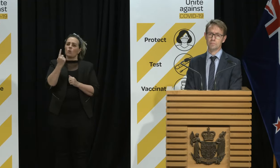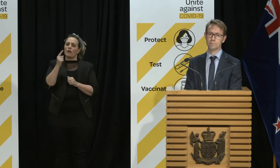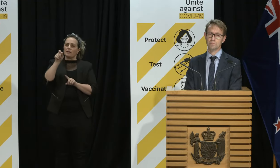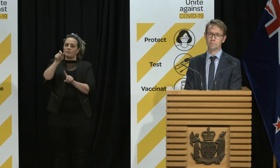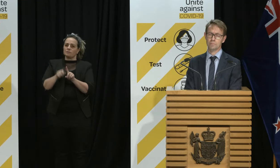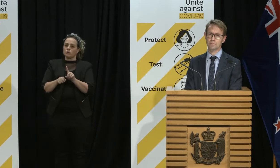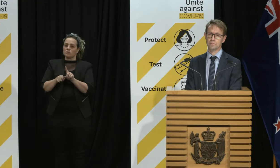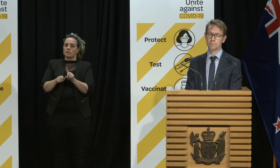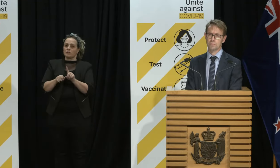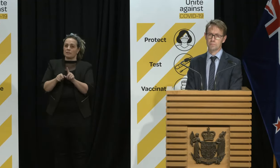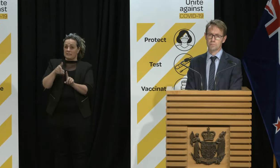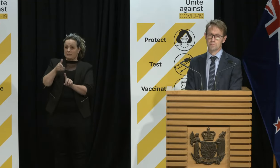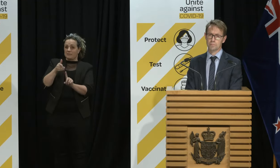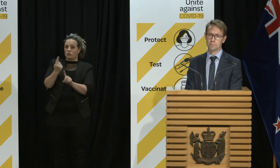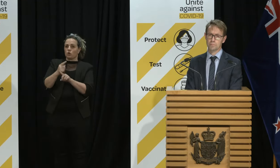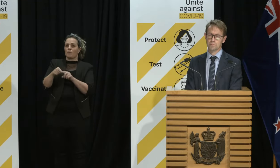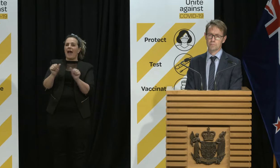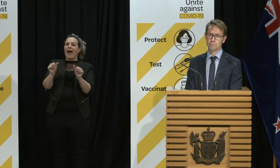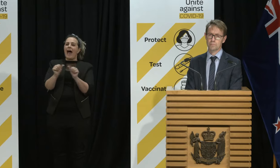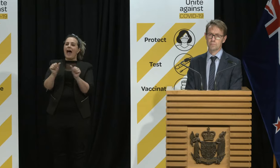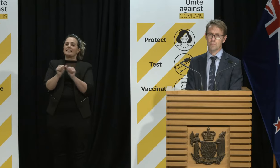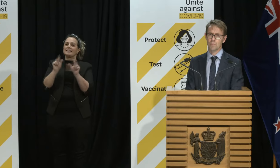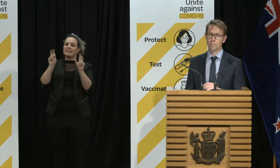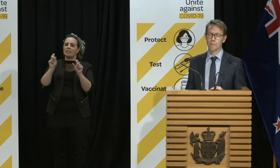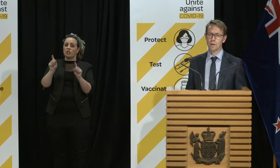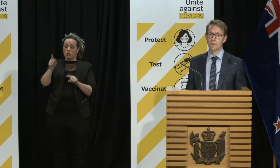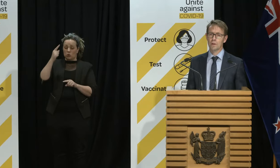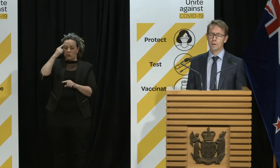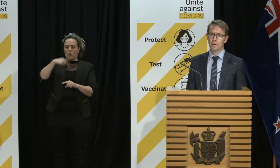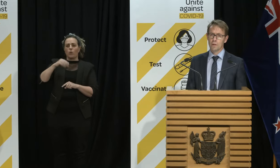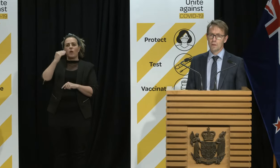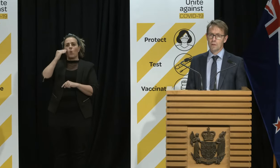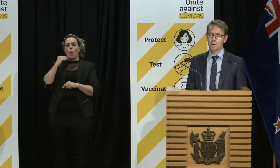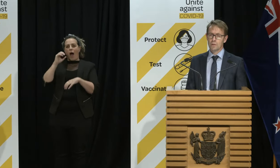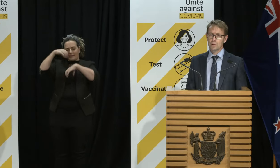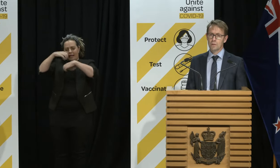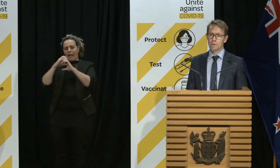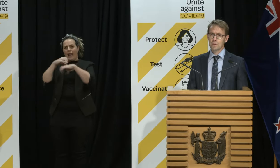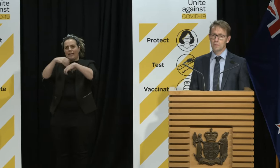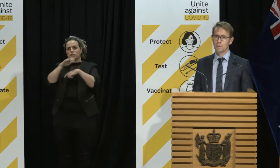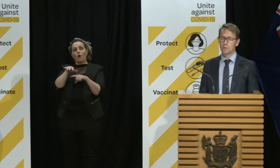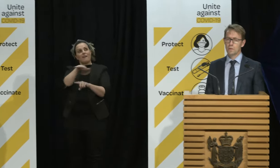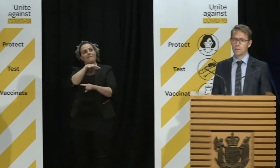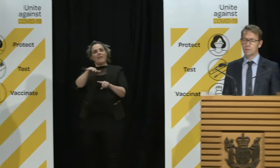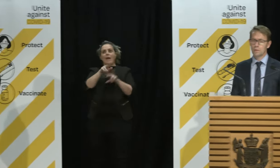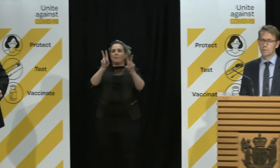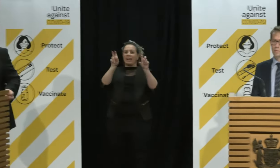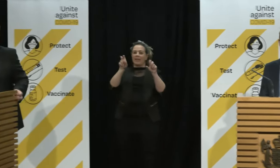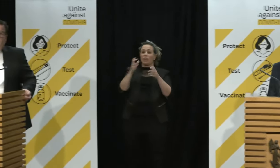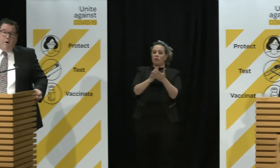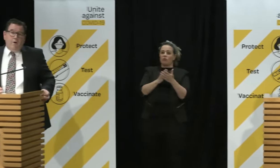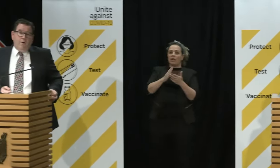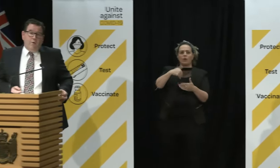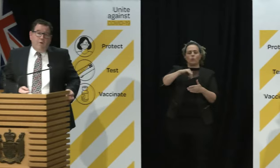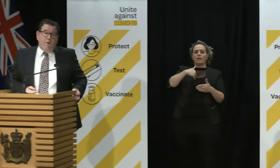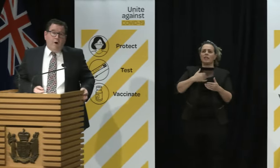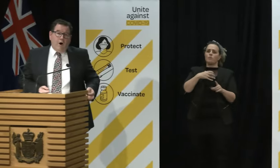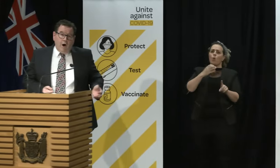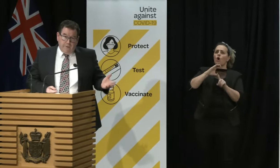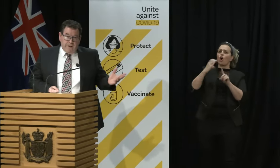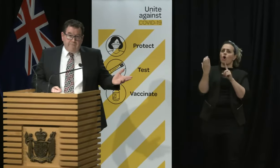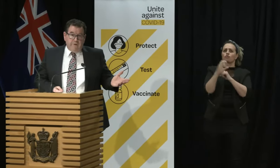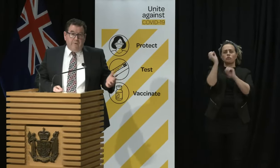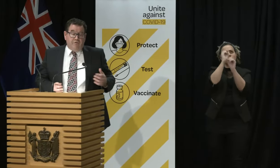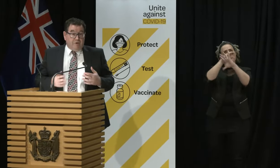we put too much of a Pākehā lens on what constitutes immediate family have we not taken a more cultural